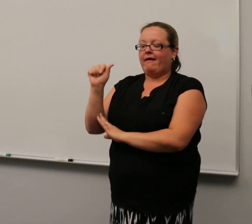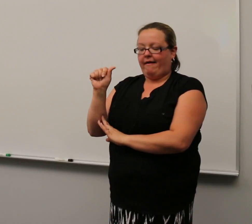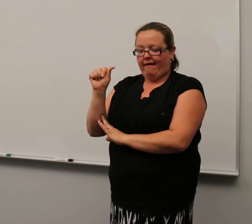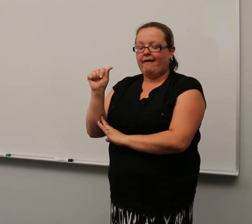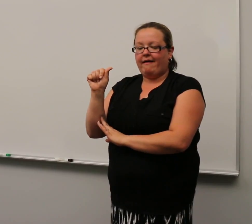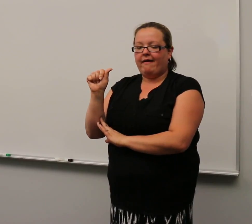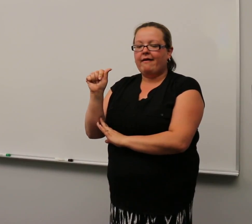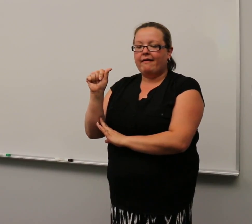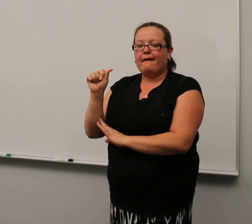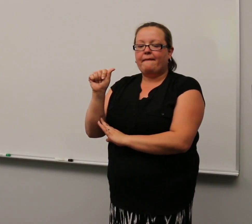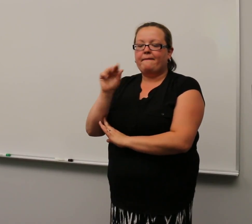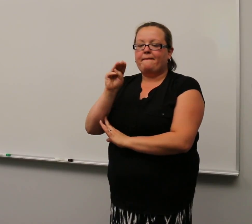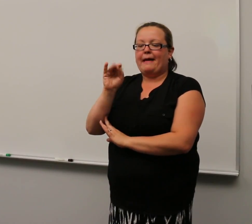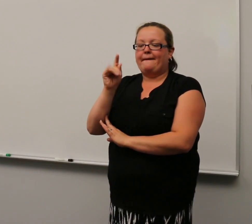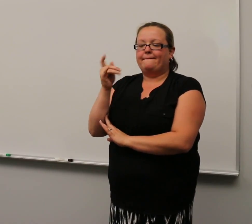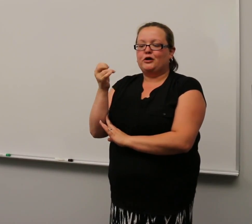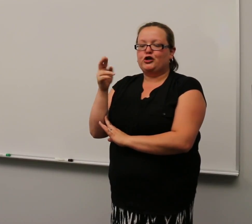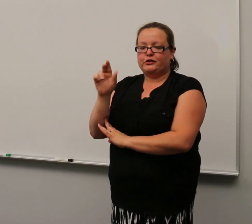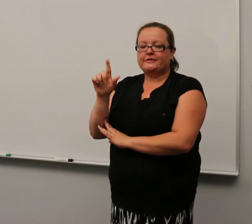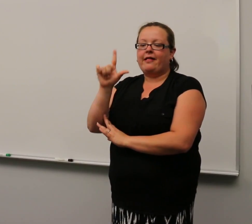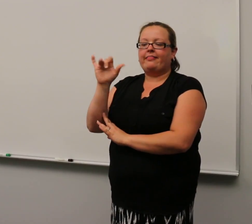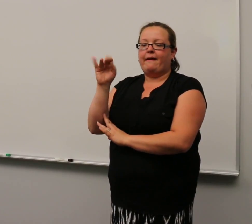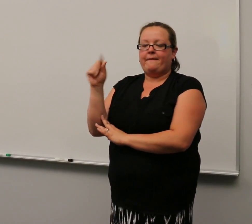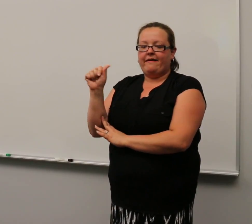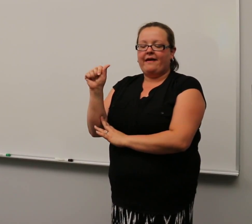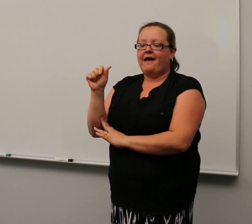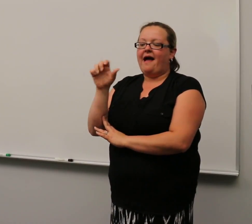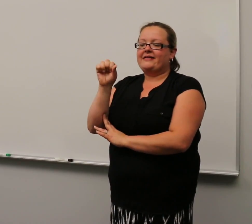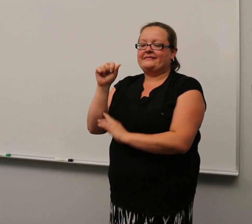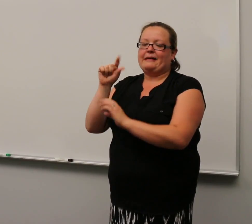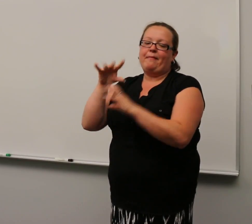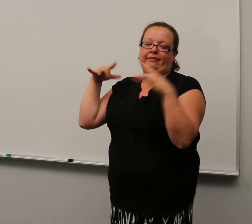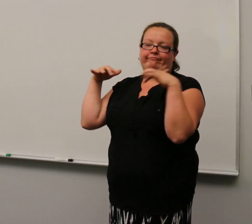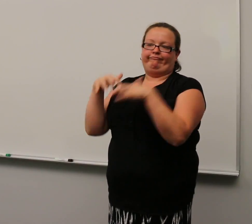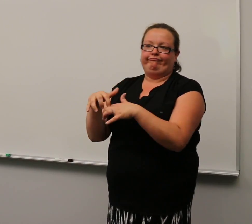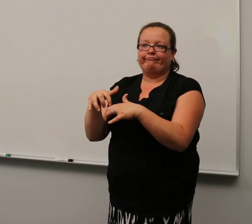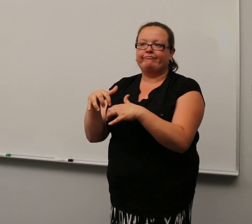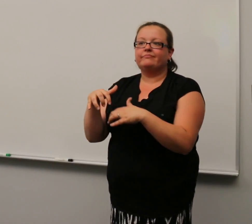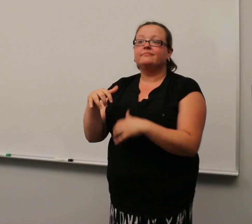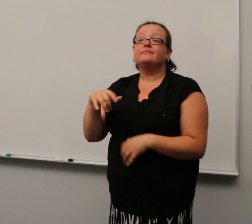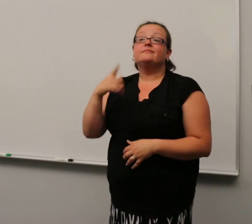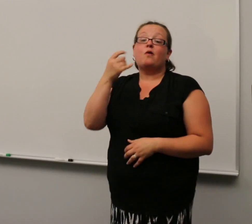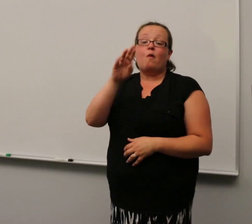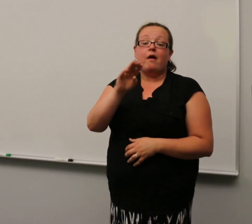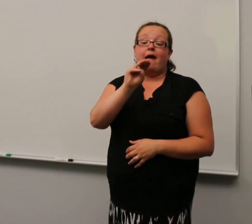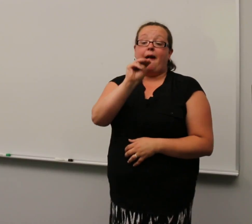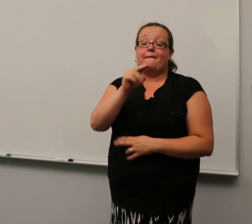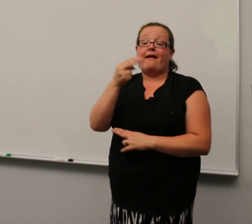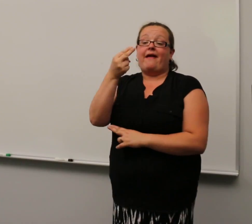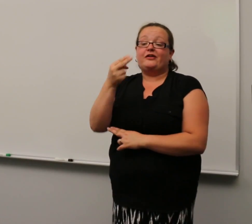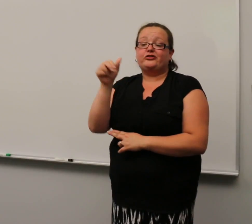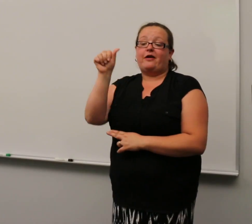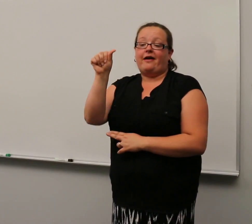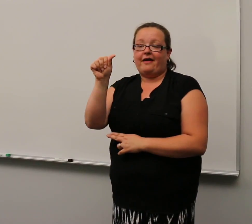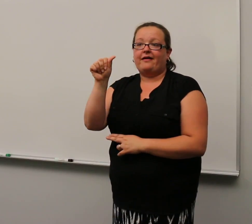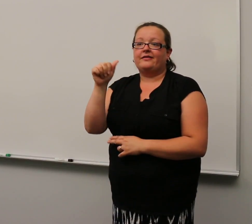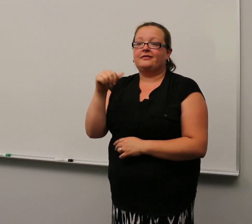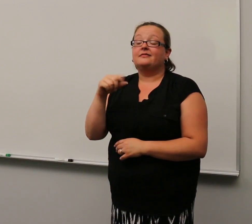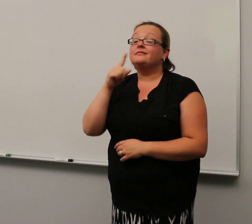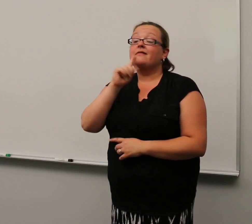provincial parliament, members of the National Assembly, or members of the House of Assembly. They meet at their respective